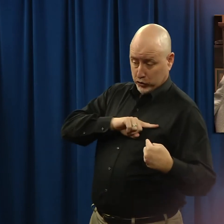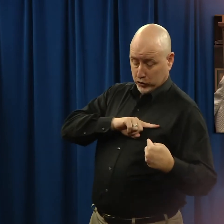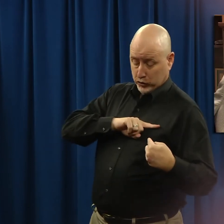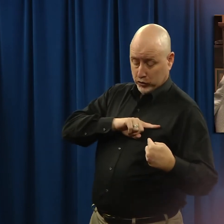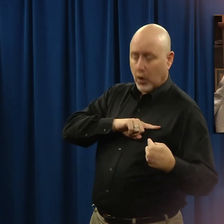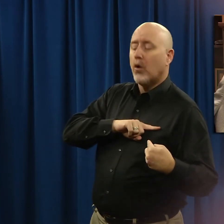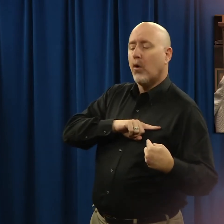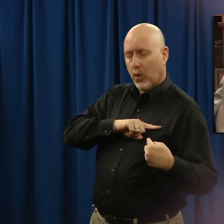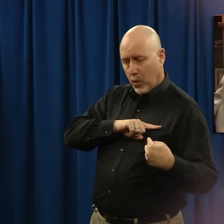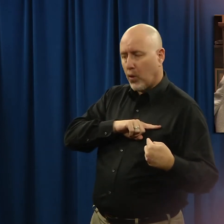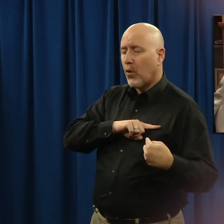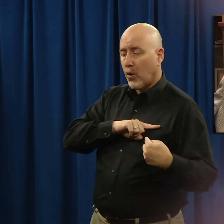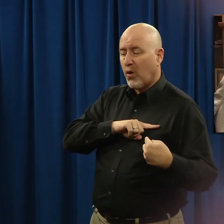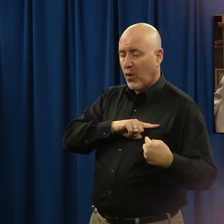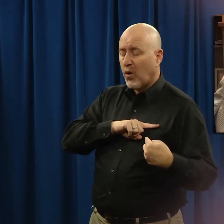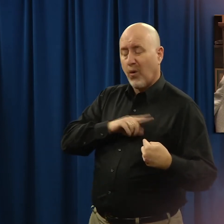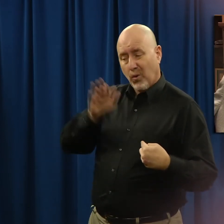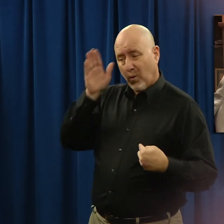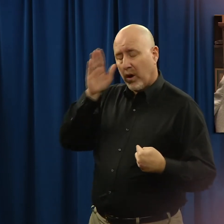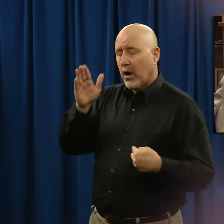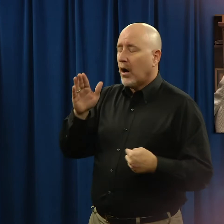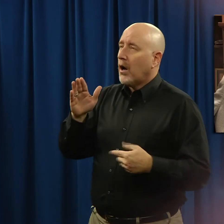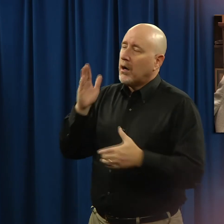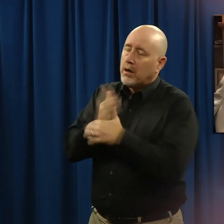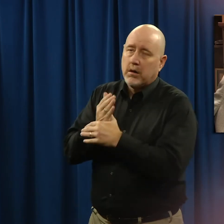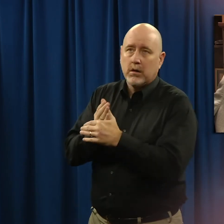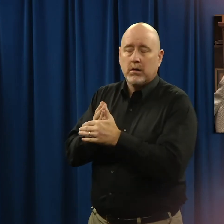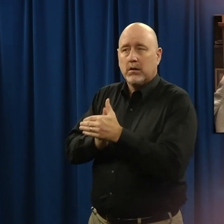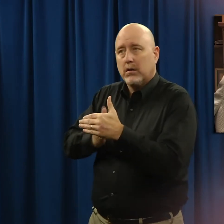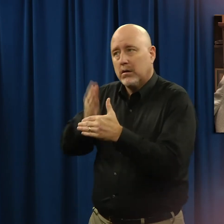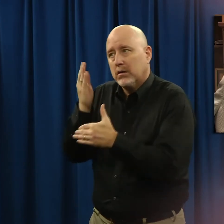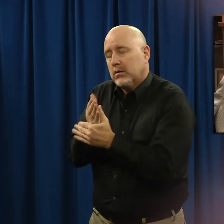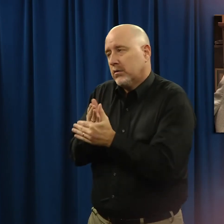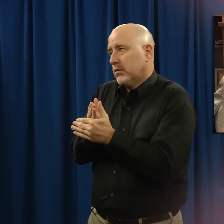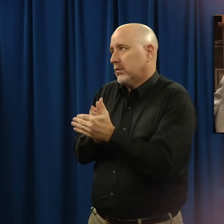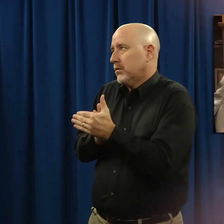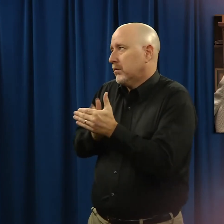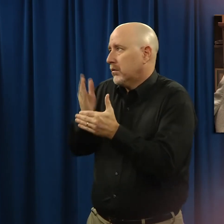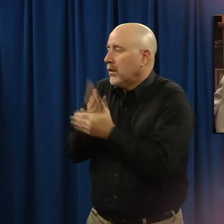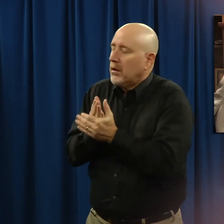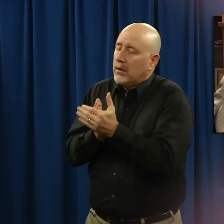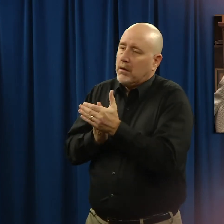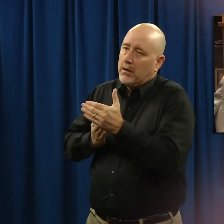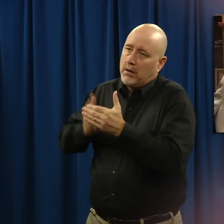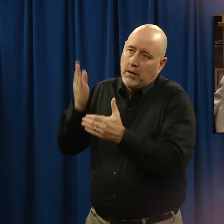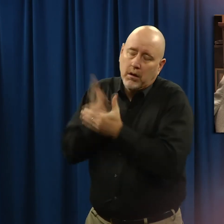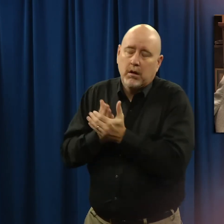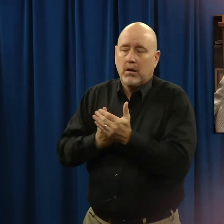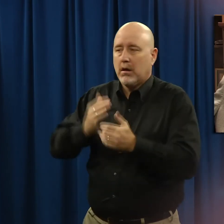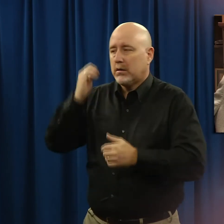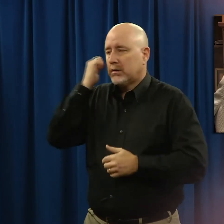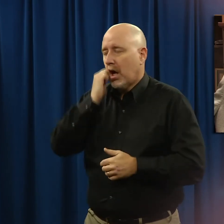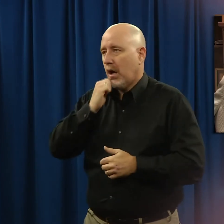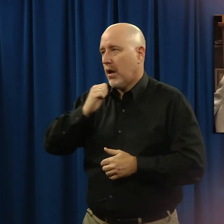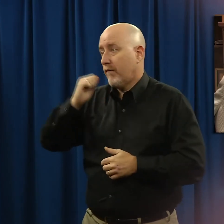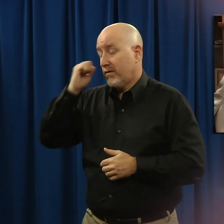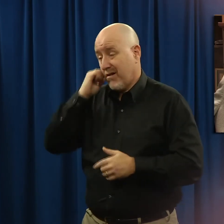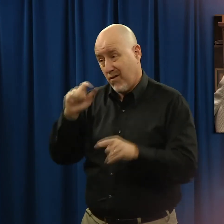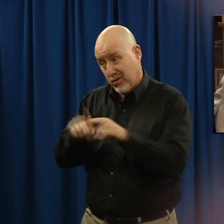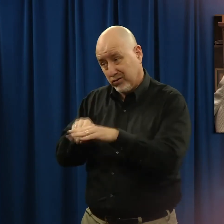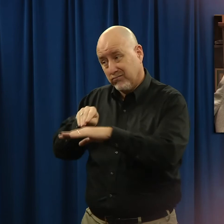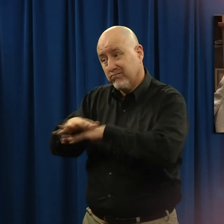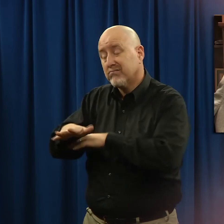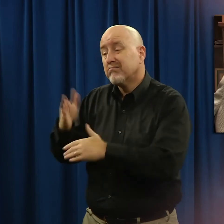is going to, I would say, eat their lunch for a day in and day out, and also